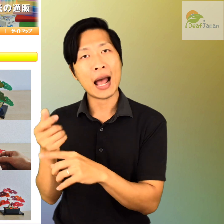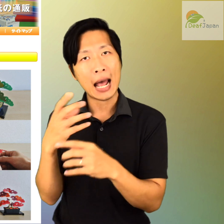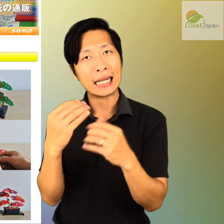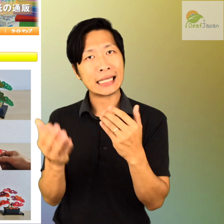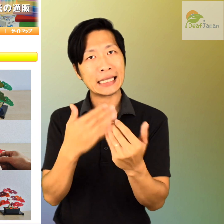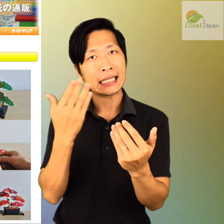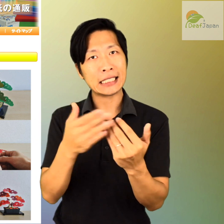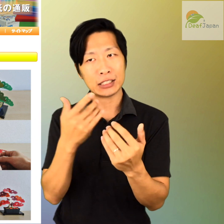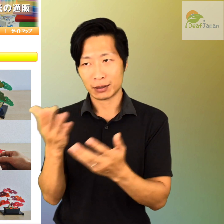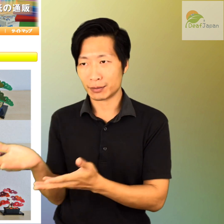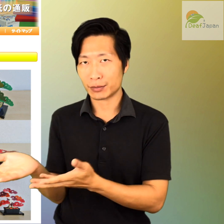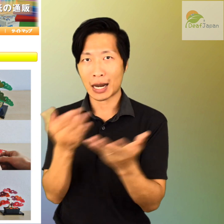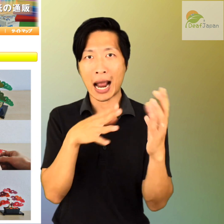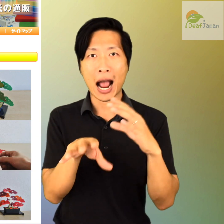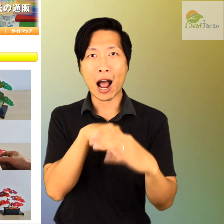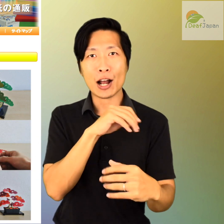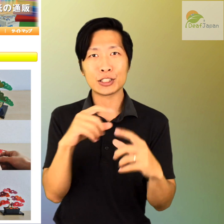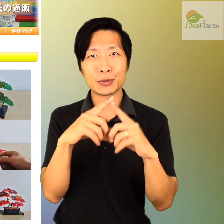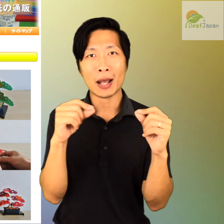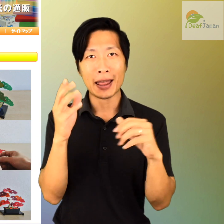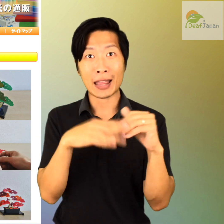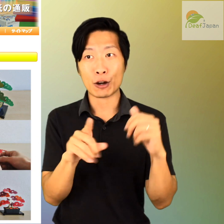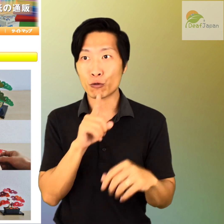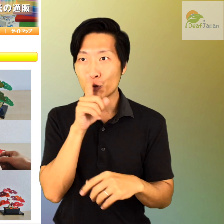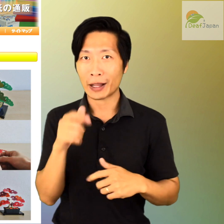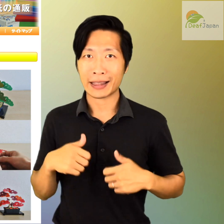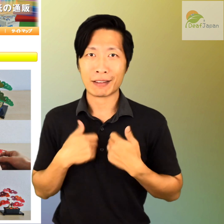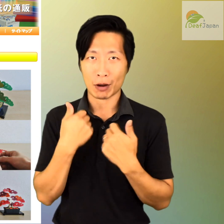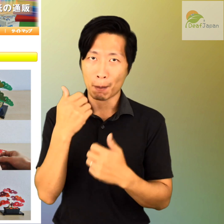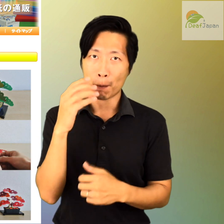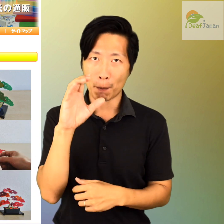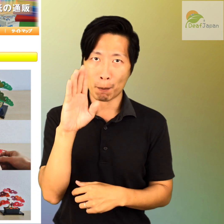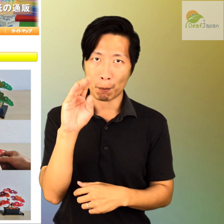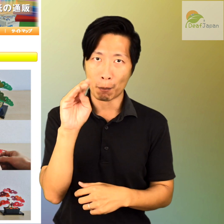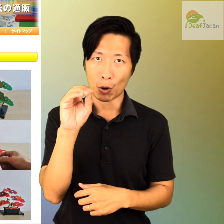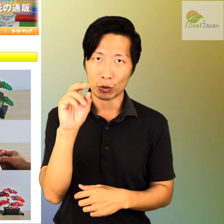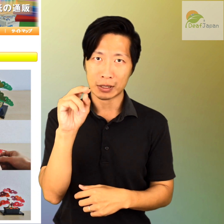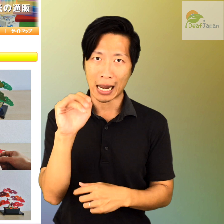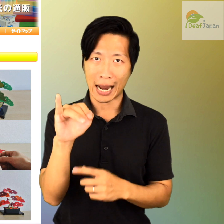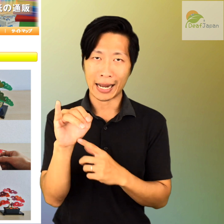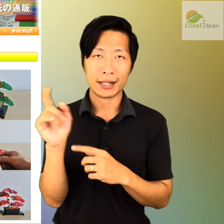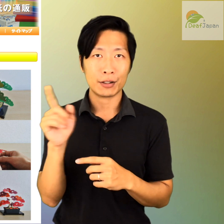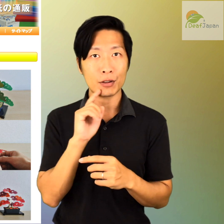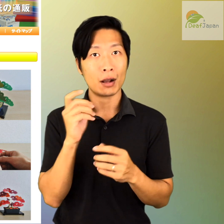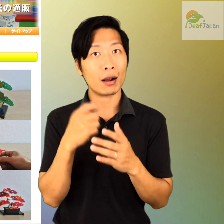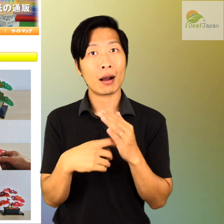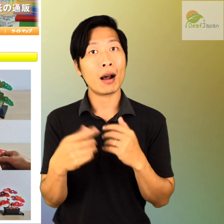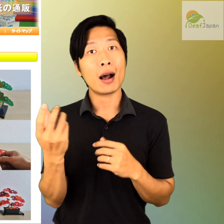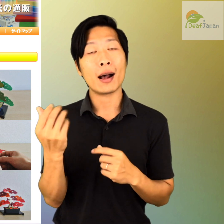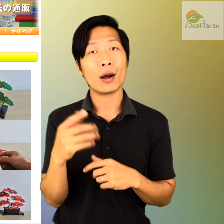are beautiful in their own right and are much easier to take out of the country than a living bonsai. Available online